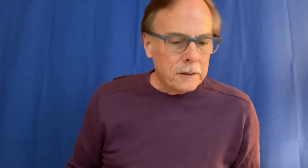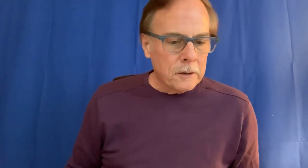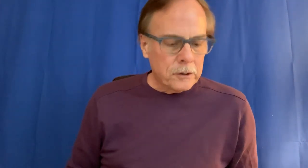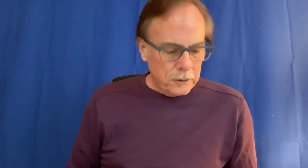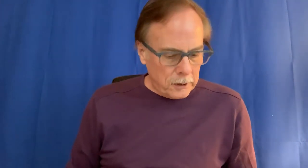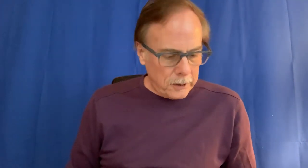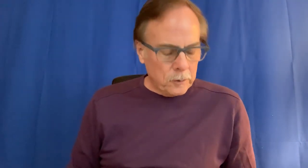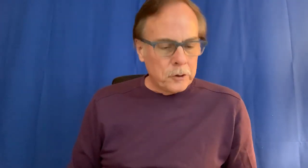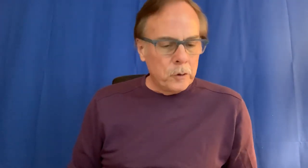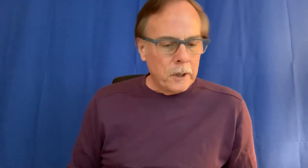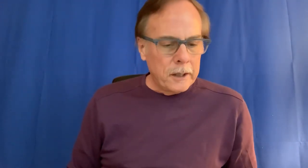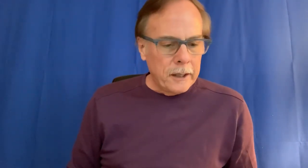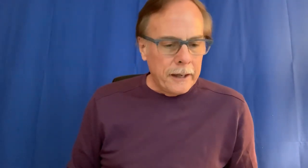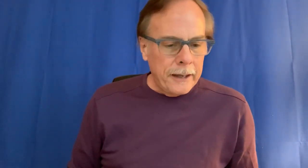Transition signs on 298.